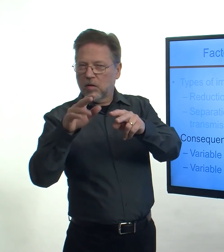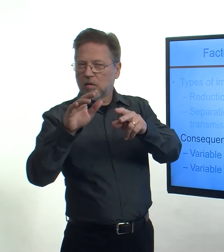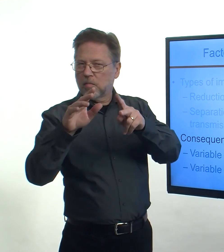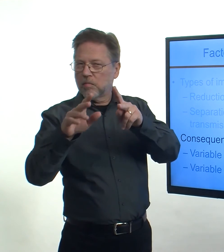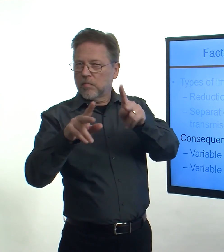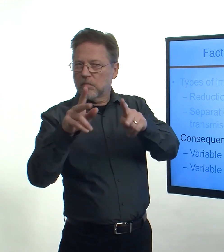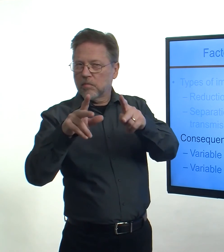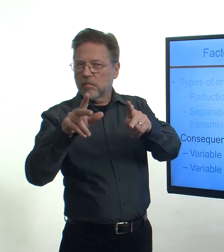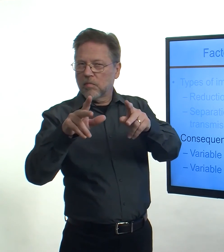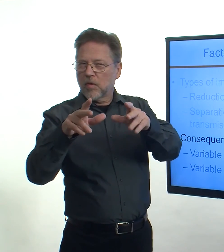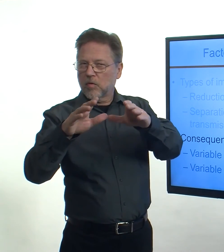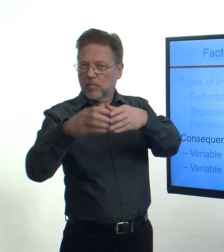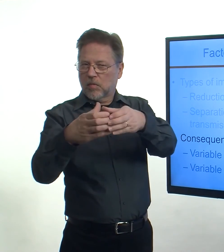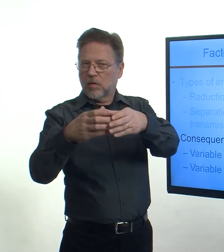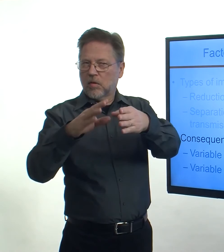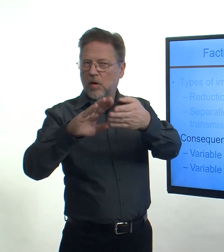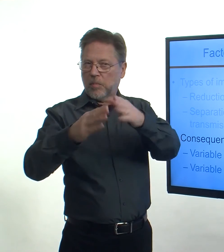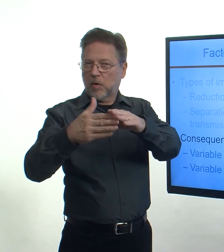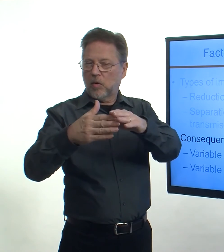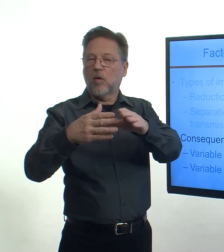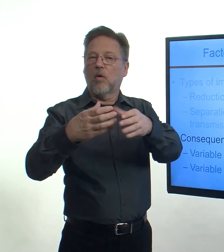When studying historically isolated communities,